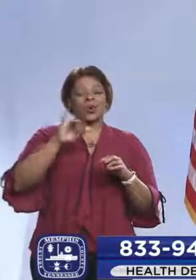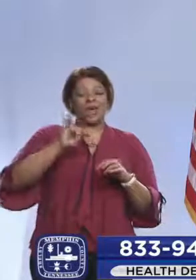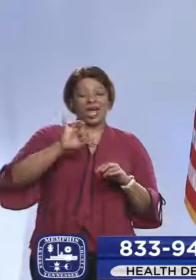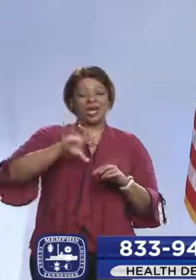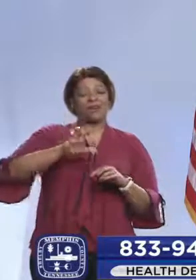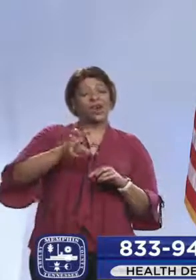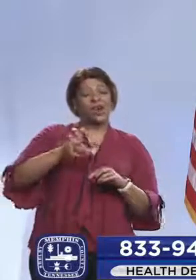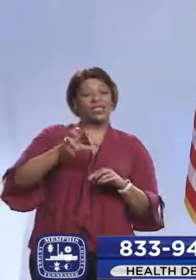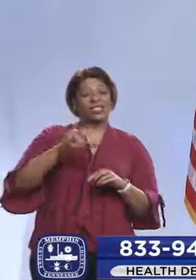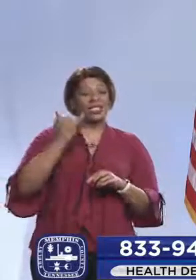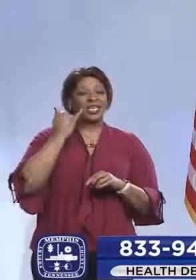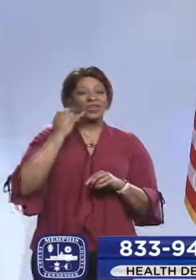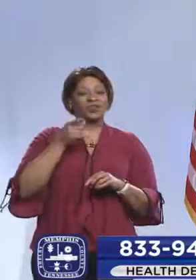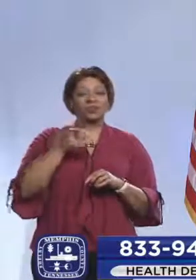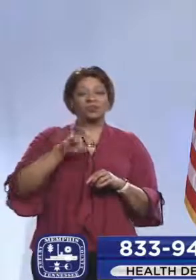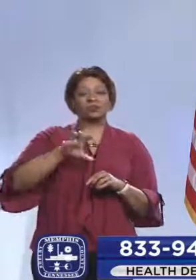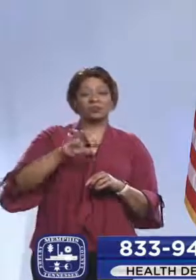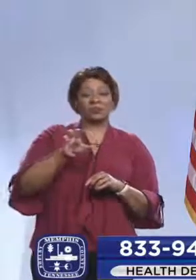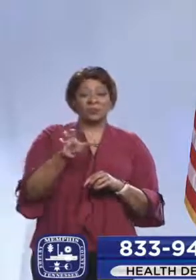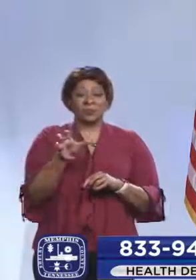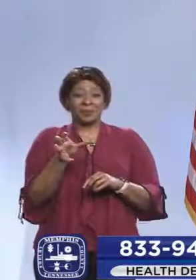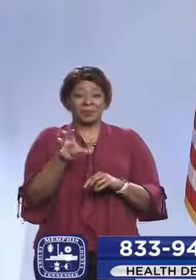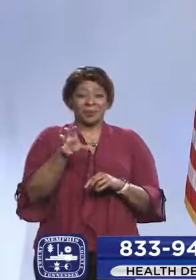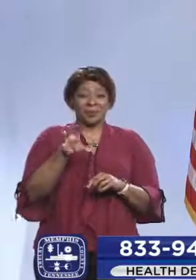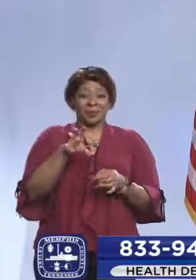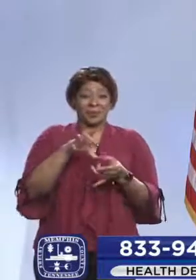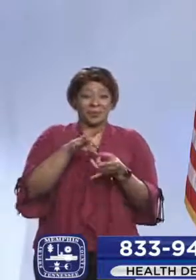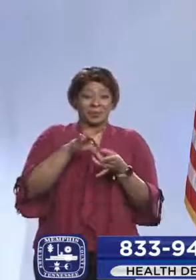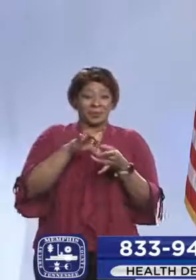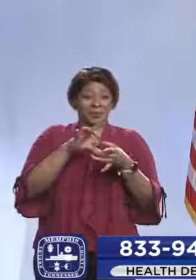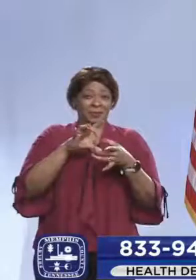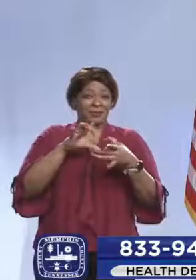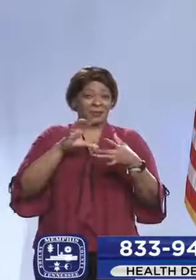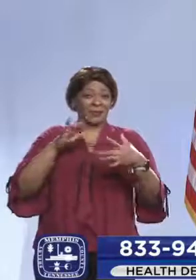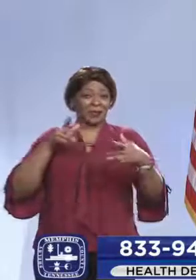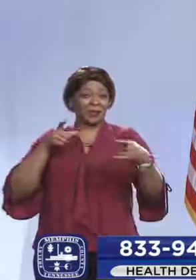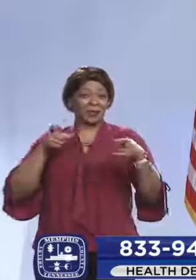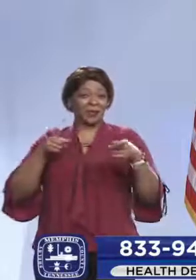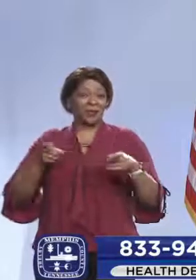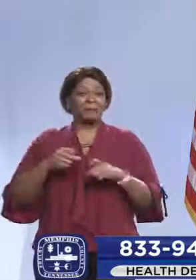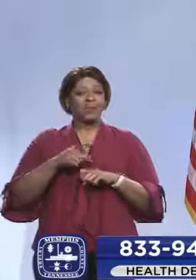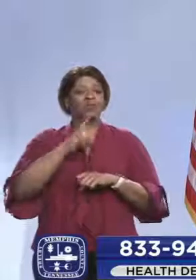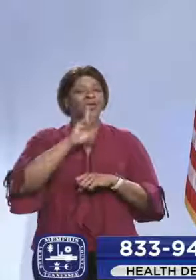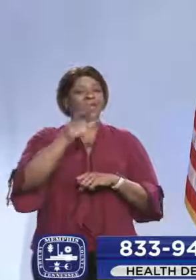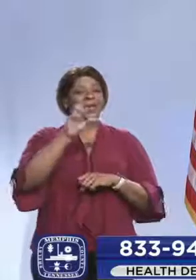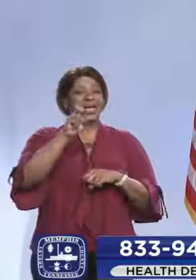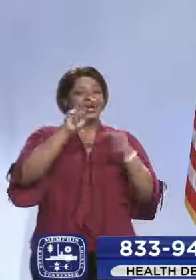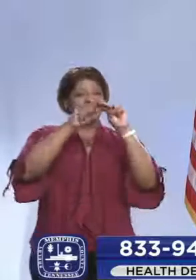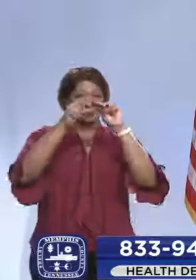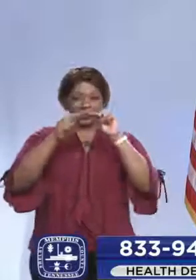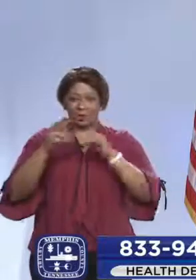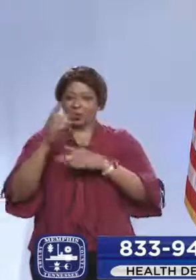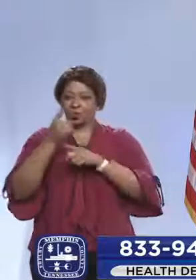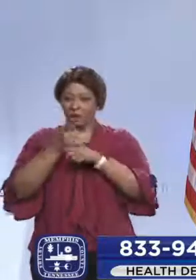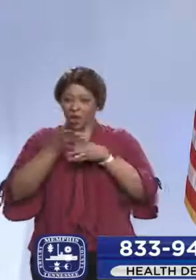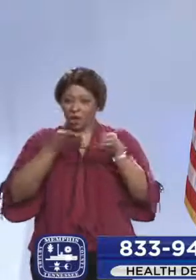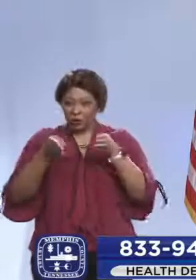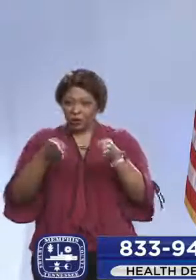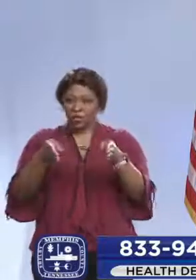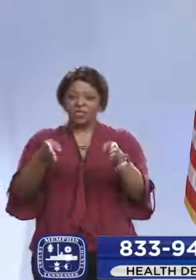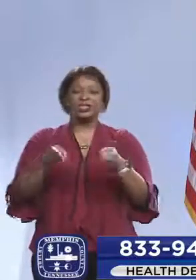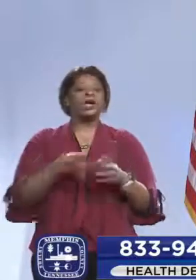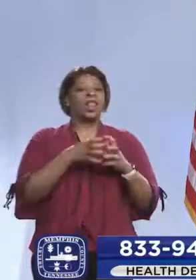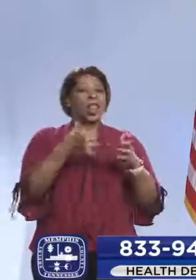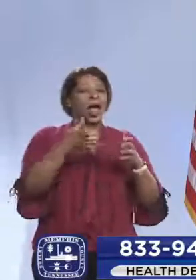slowly, and if you're going to slowly let it go, you need to have the cases trending in the right direction, a lot of